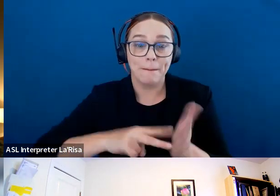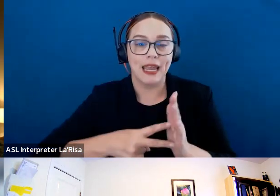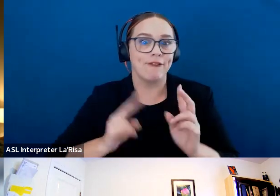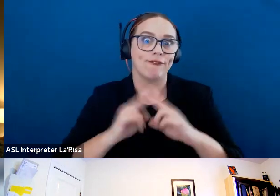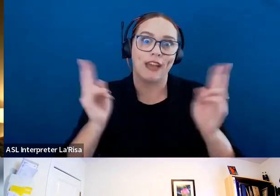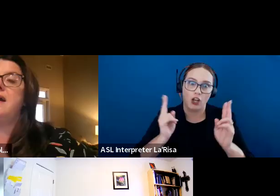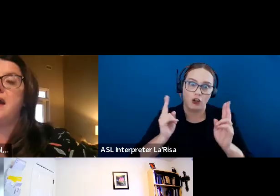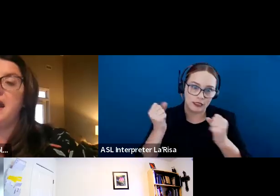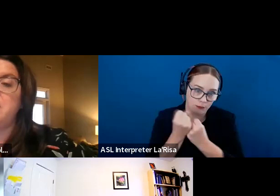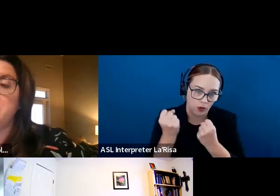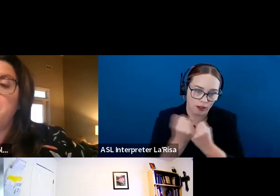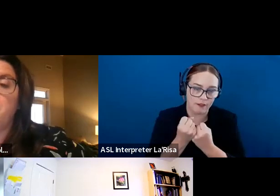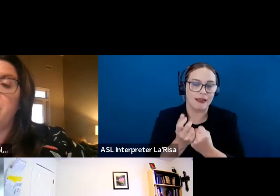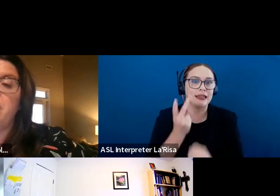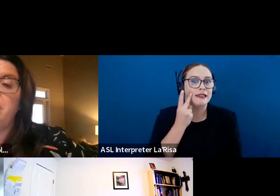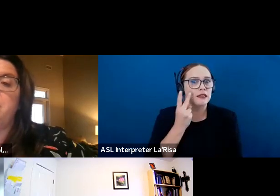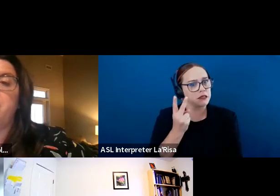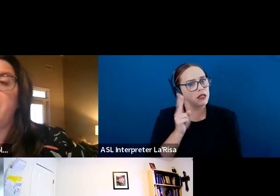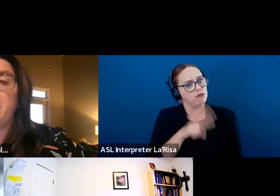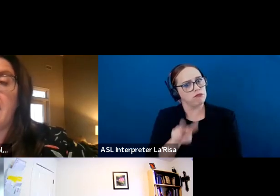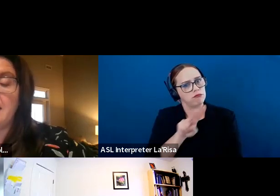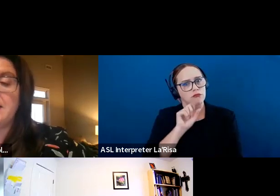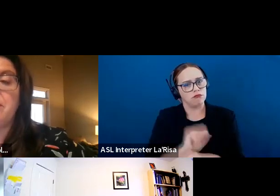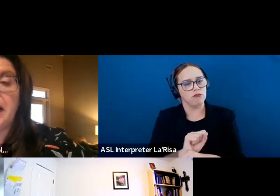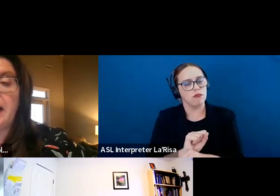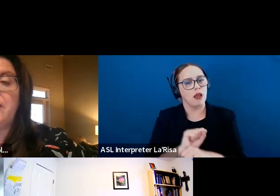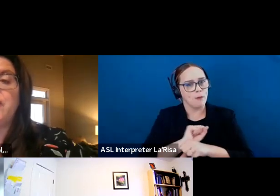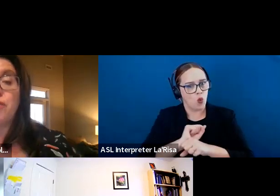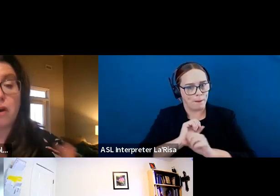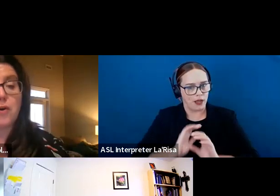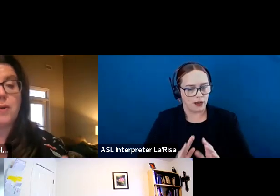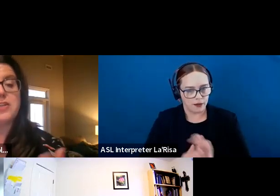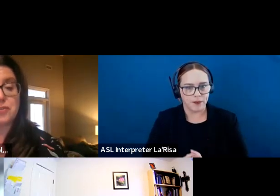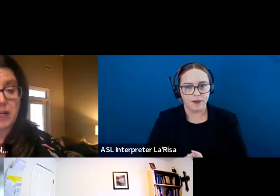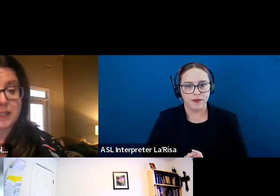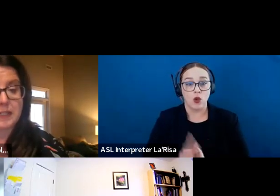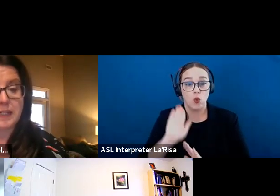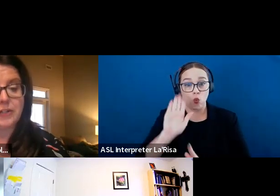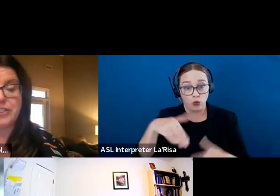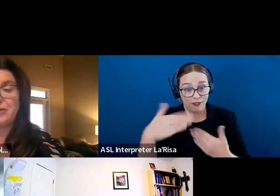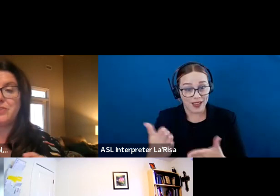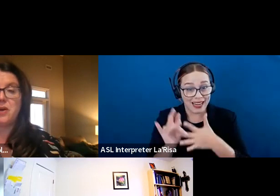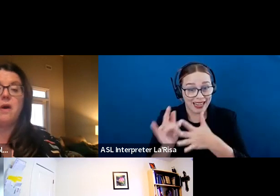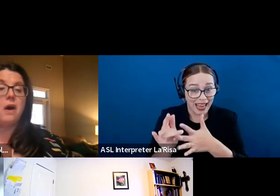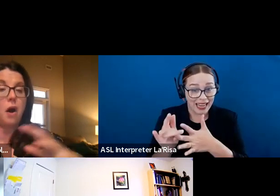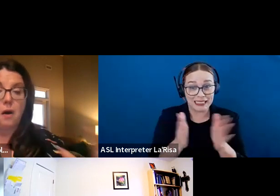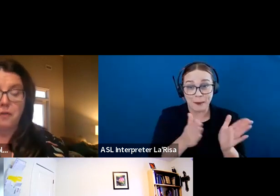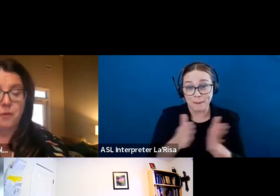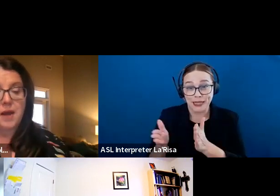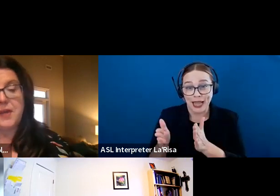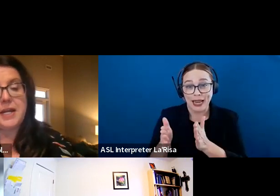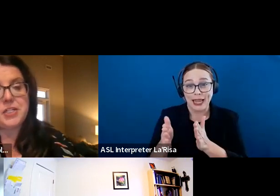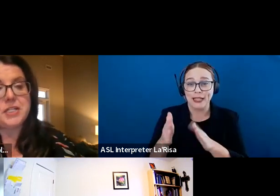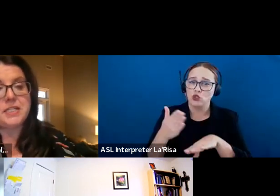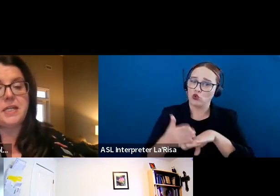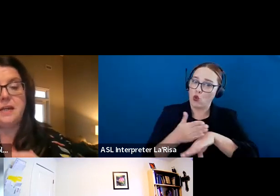employment as a priority. Agency, board, and leadership provide guidance and planning to grow and strengthen leadership. So